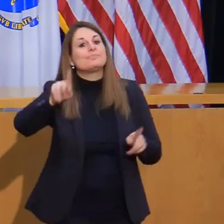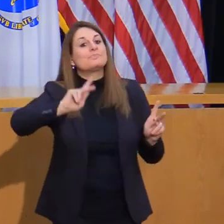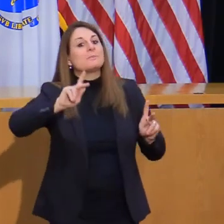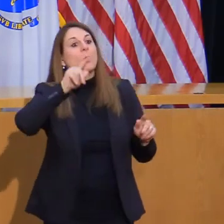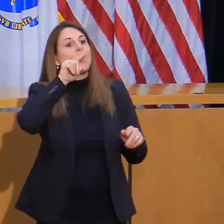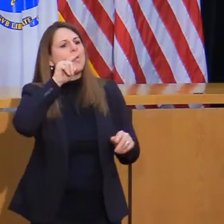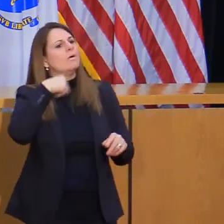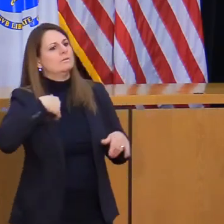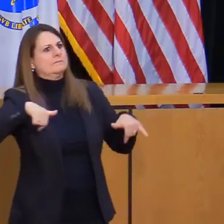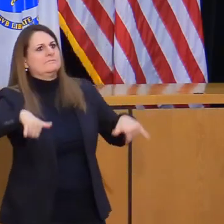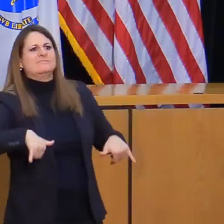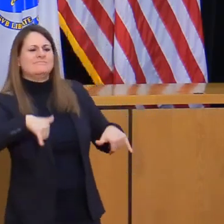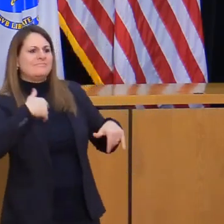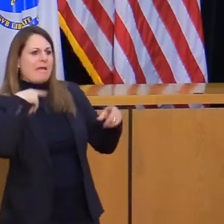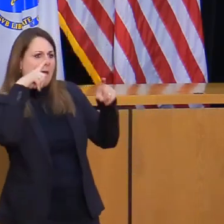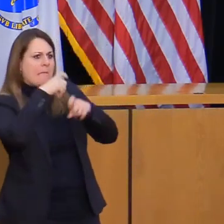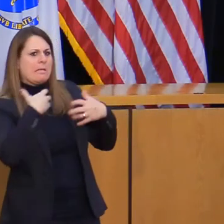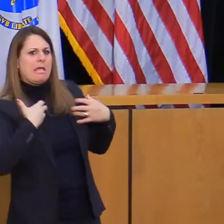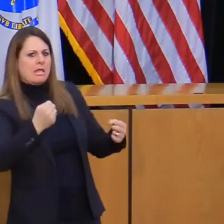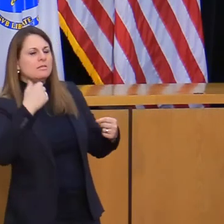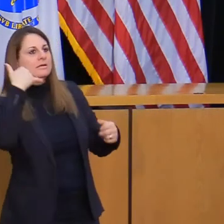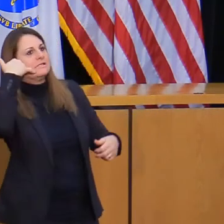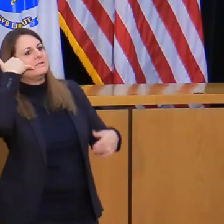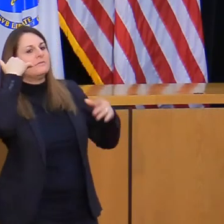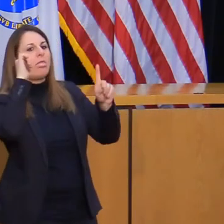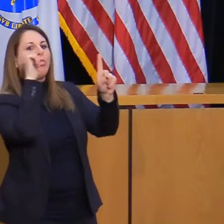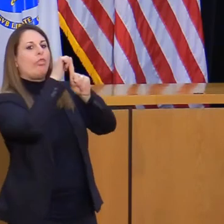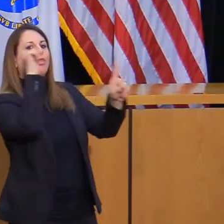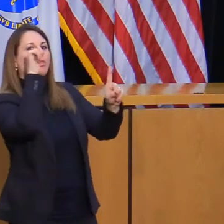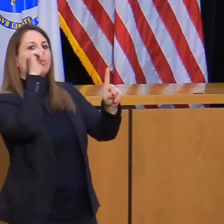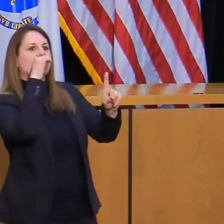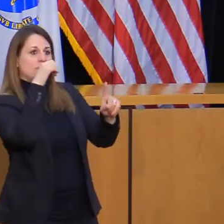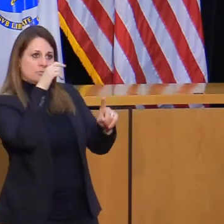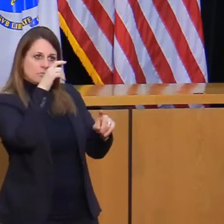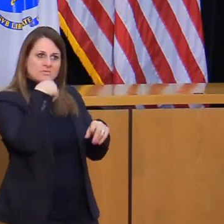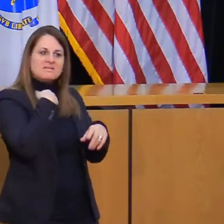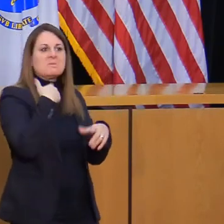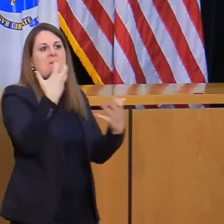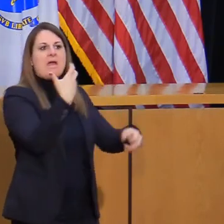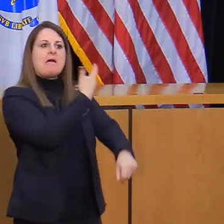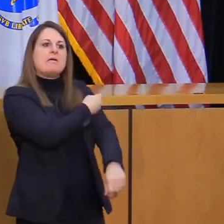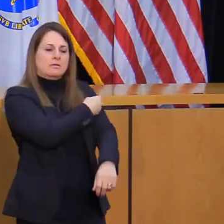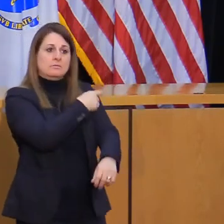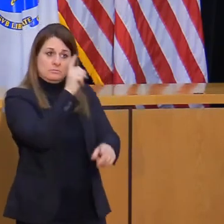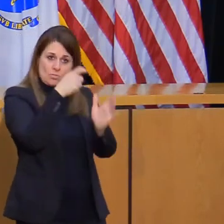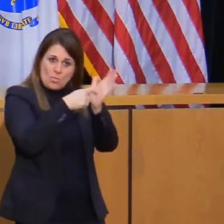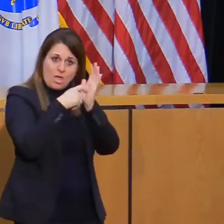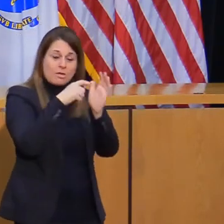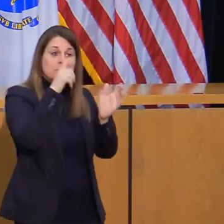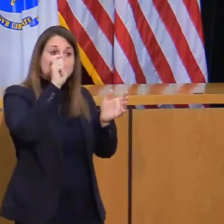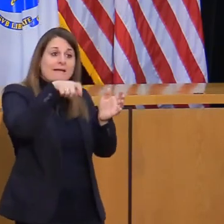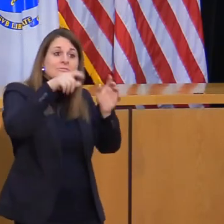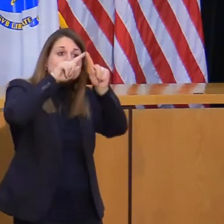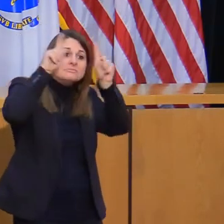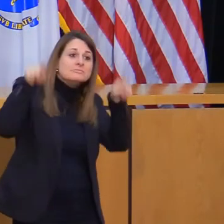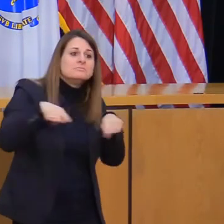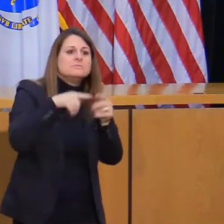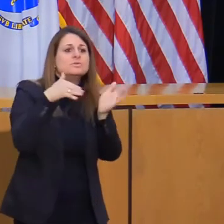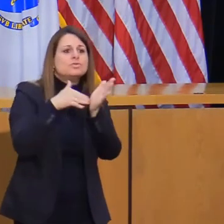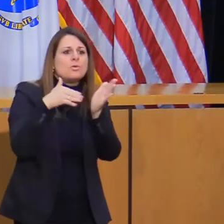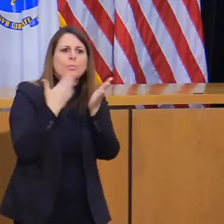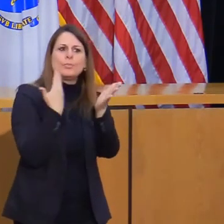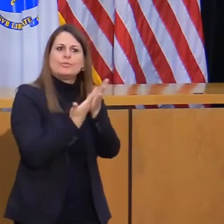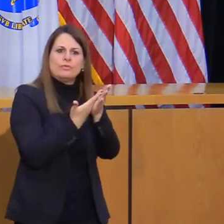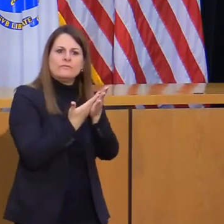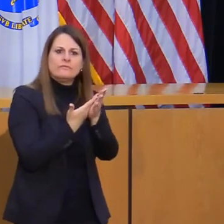how do you strike the balance of not creating too many barriers, but also making sure that people who request the homebound vaccinations are in fact homebound?